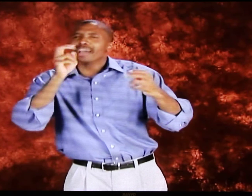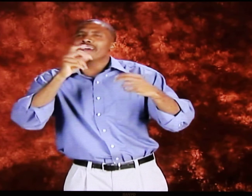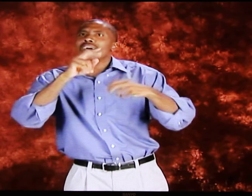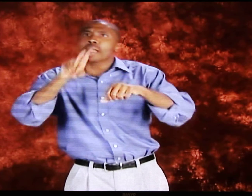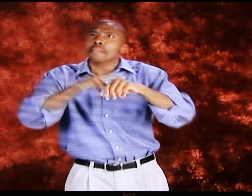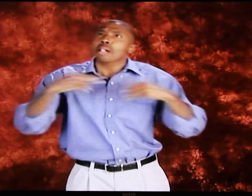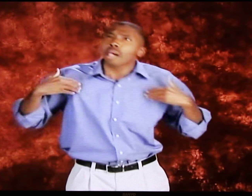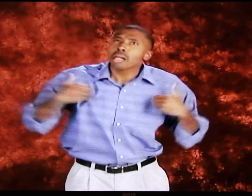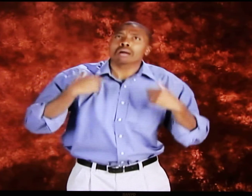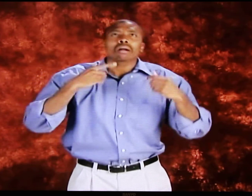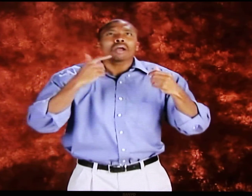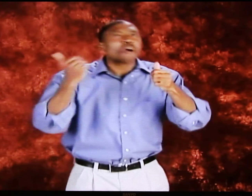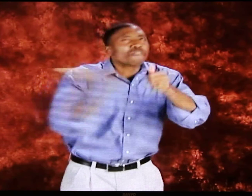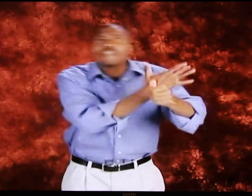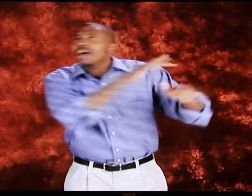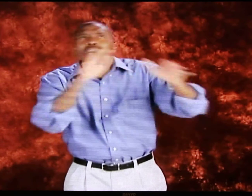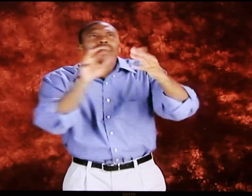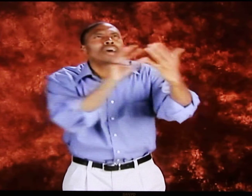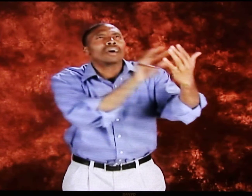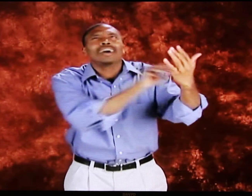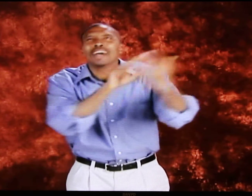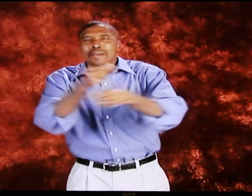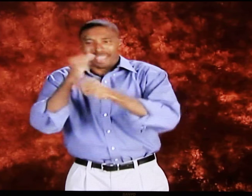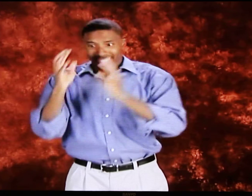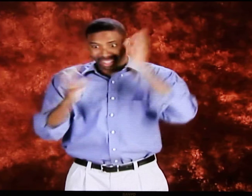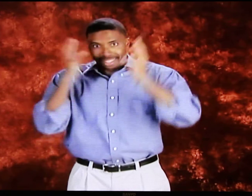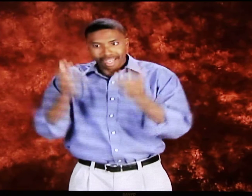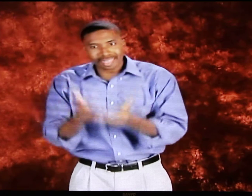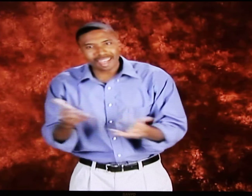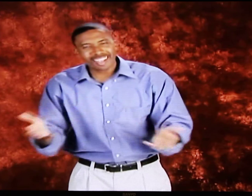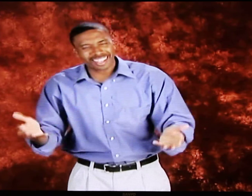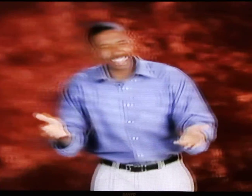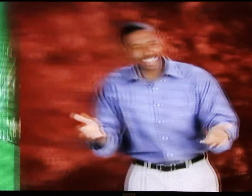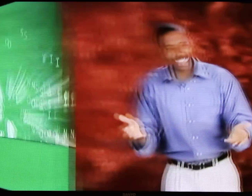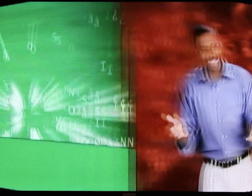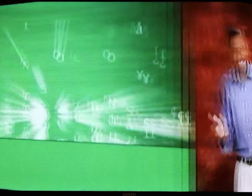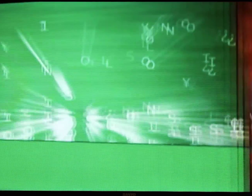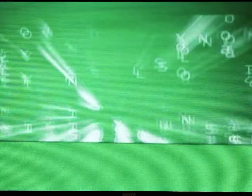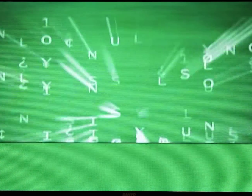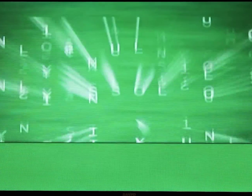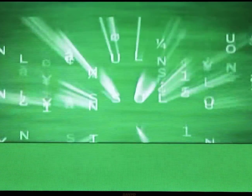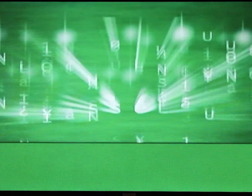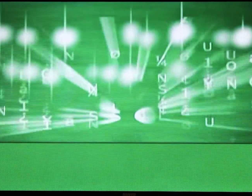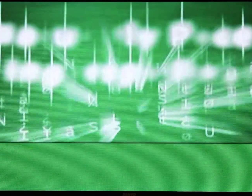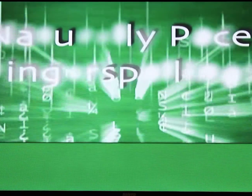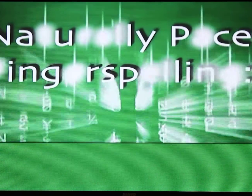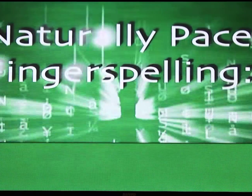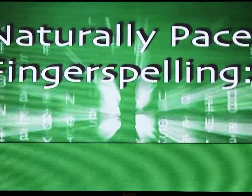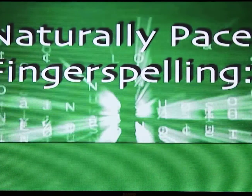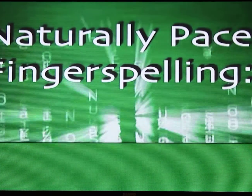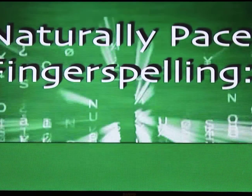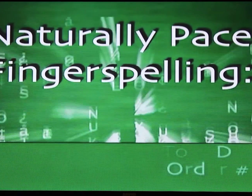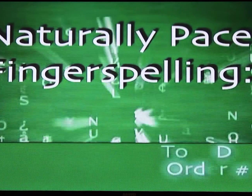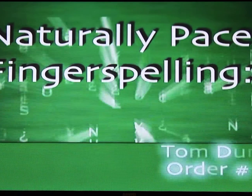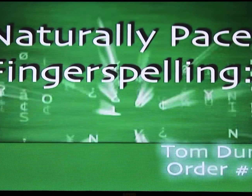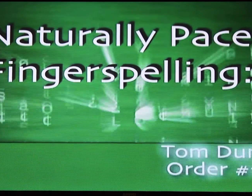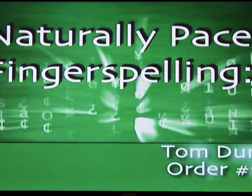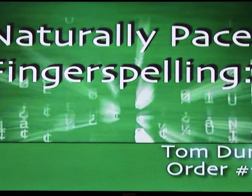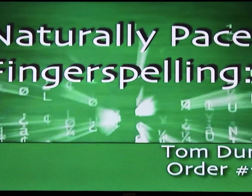copy. So it takes things in nature and copies them so that you can invent new things.